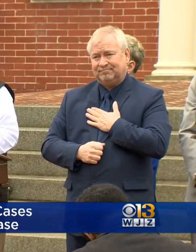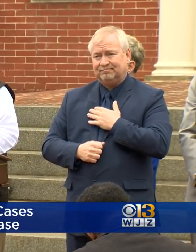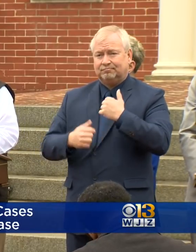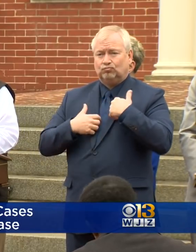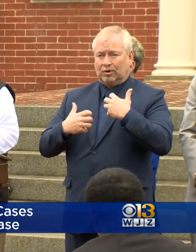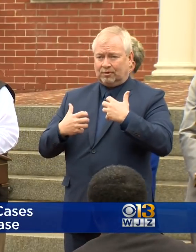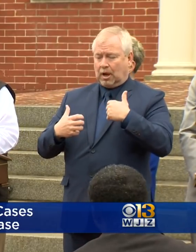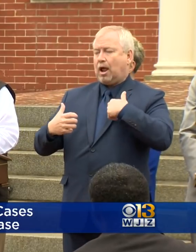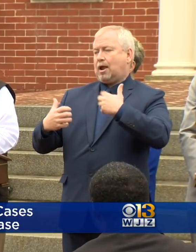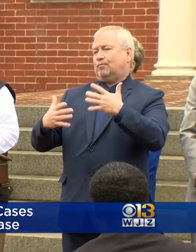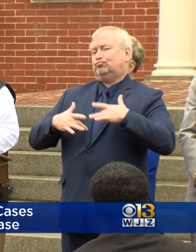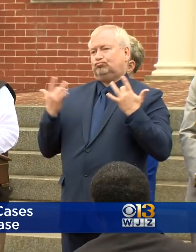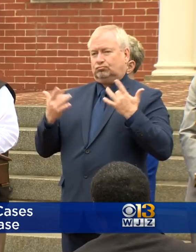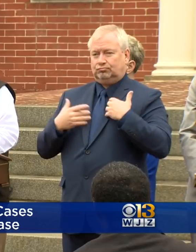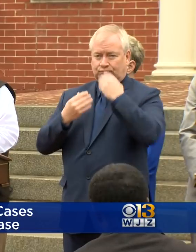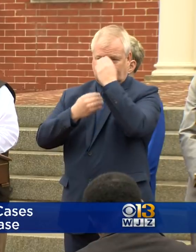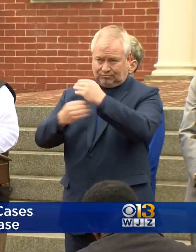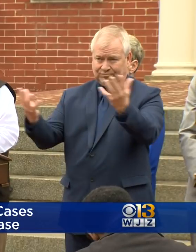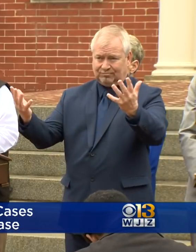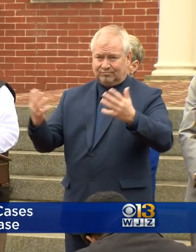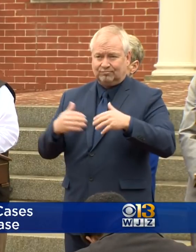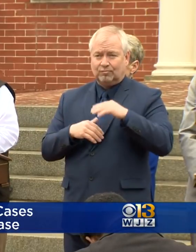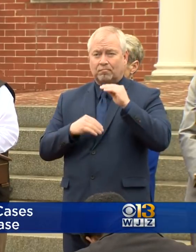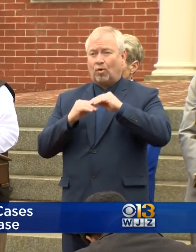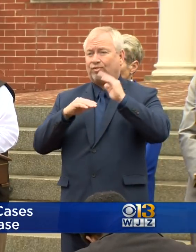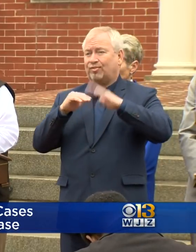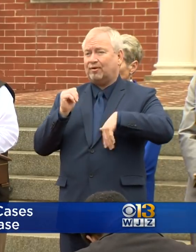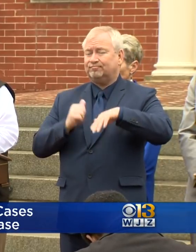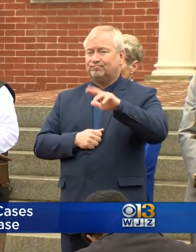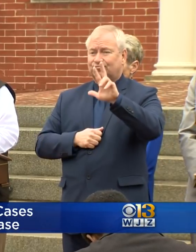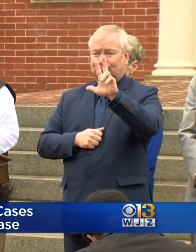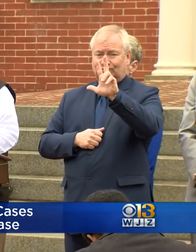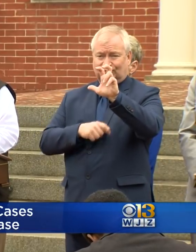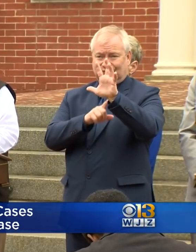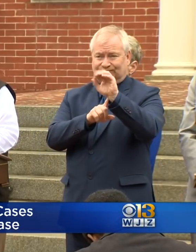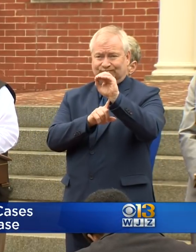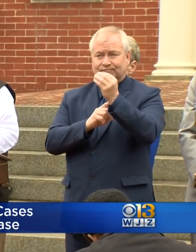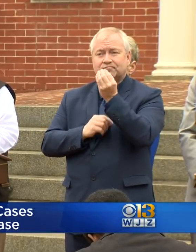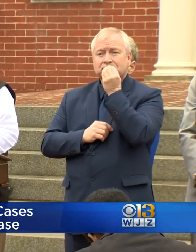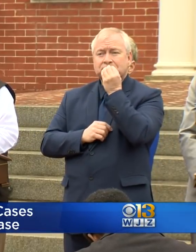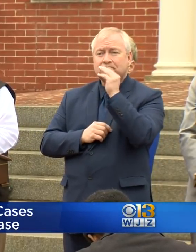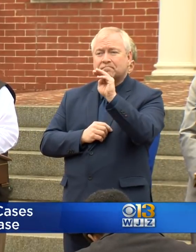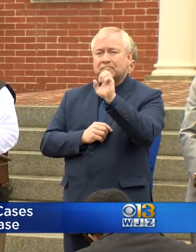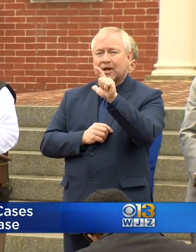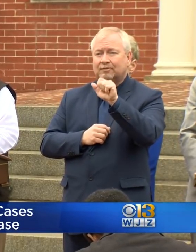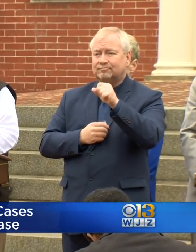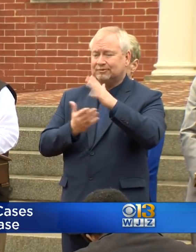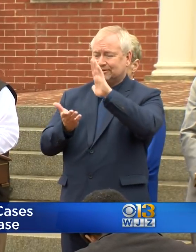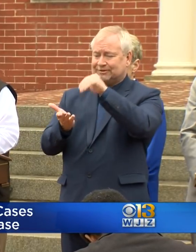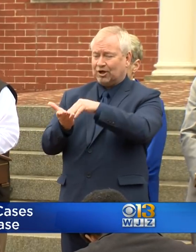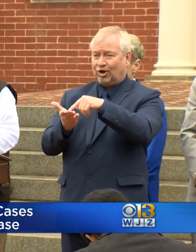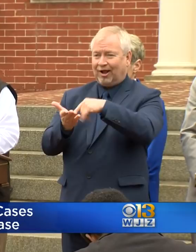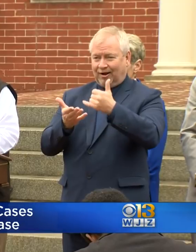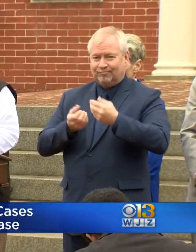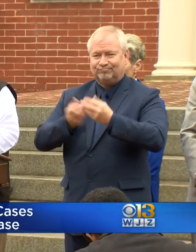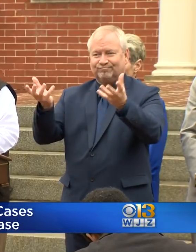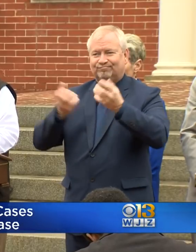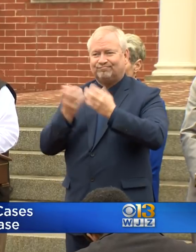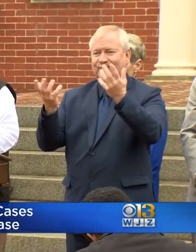more than 350 meal distribution centers open and operating for